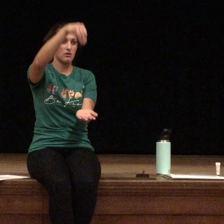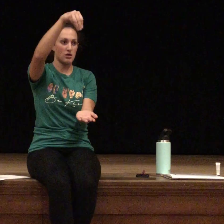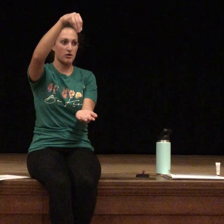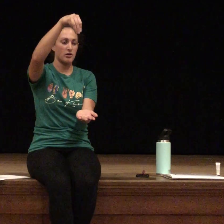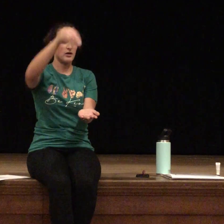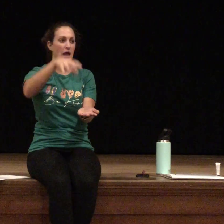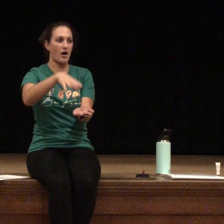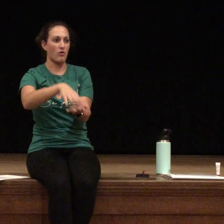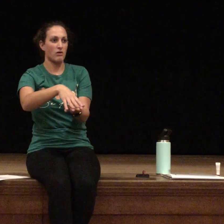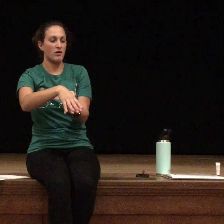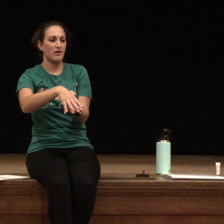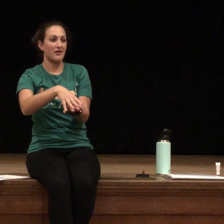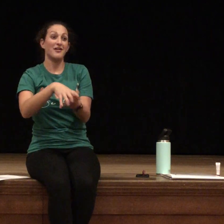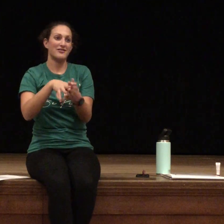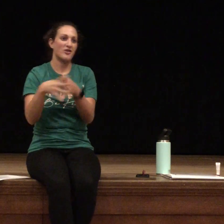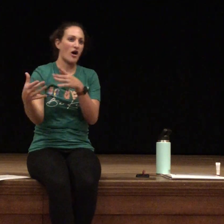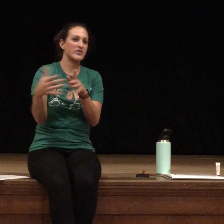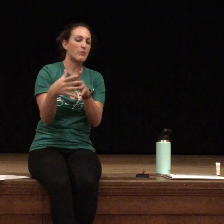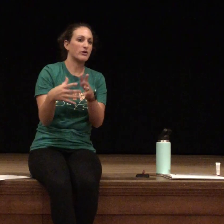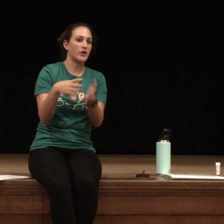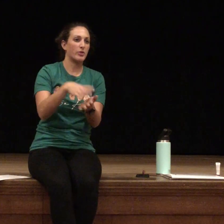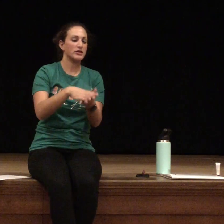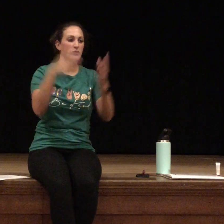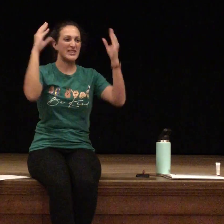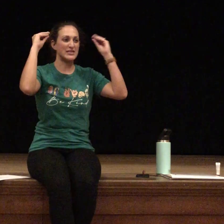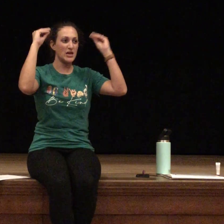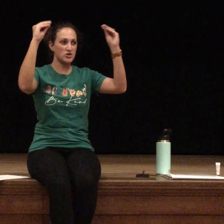Learn. Now, off topic a little bit, we said teach,